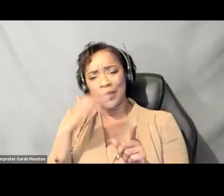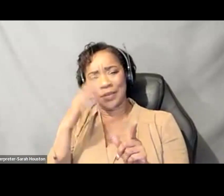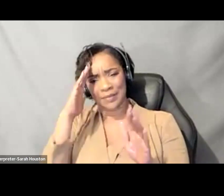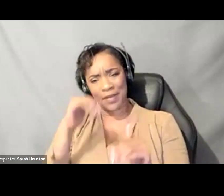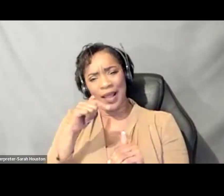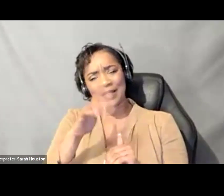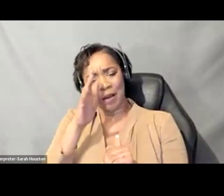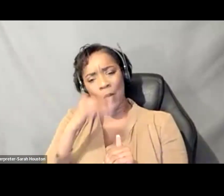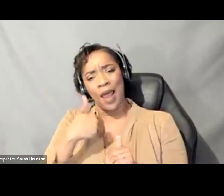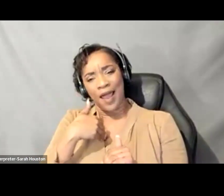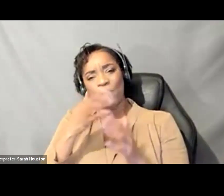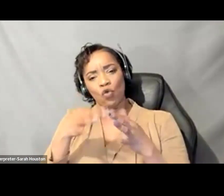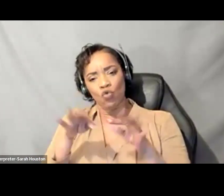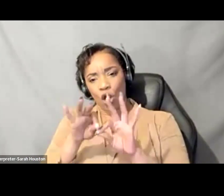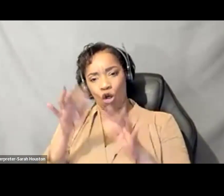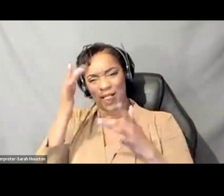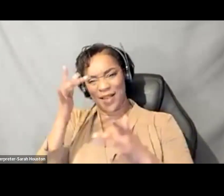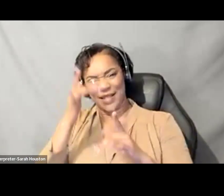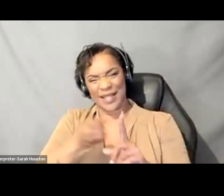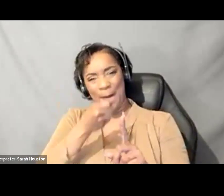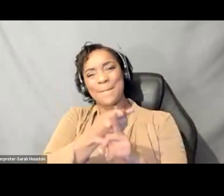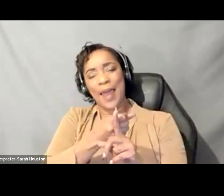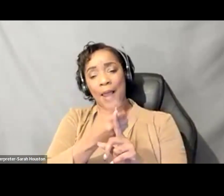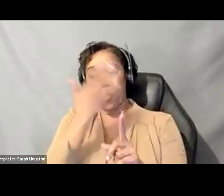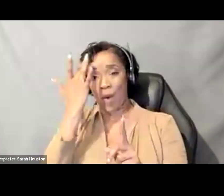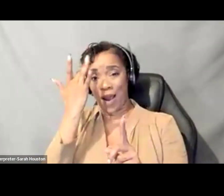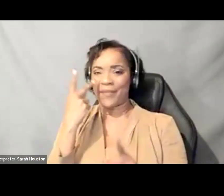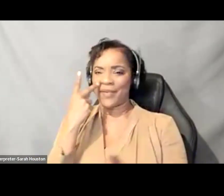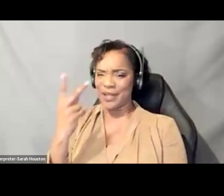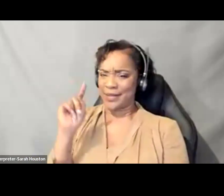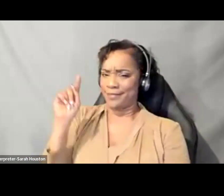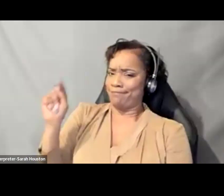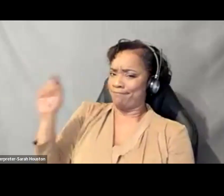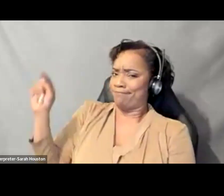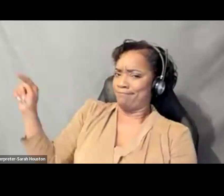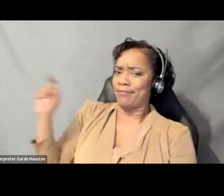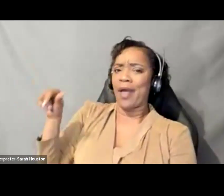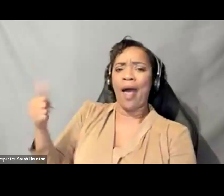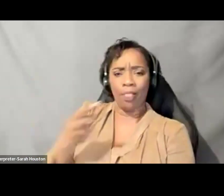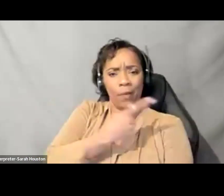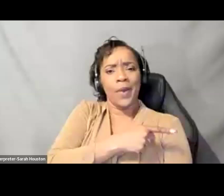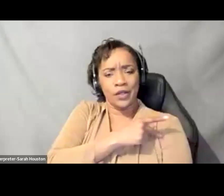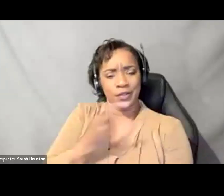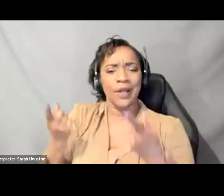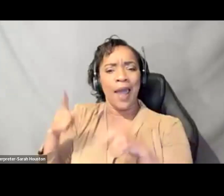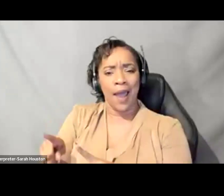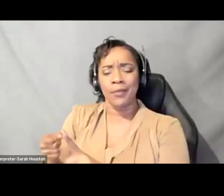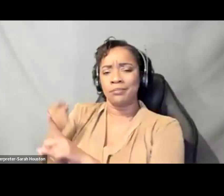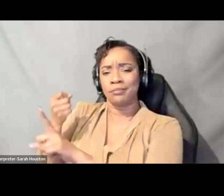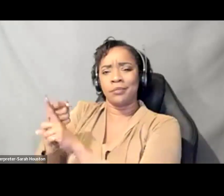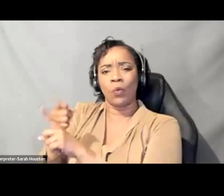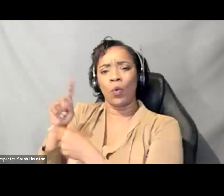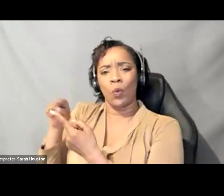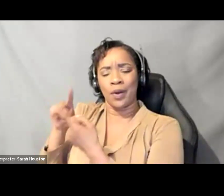impacts that we had seen in other patients who had had critical illness from other causes before, and know that patients would just